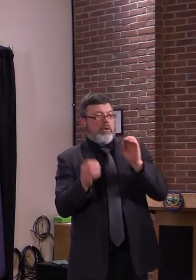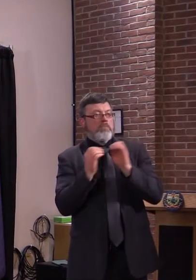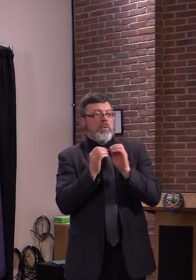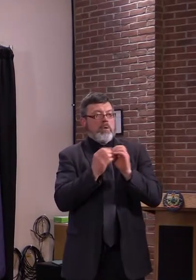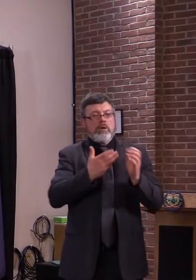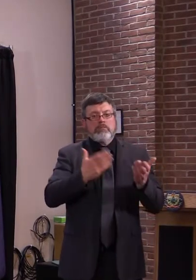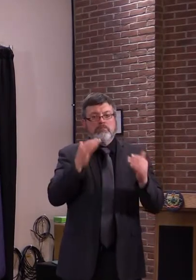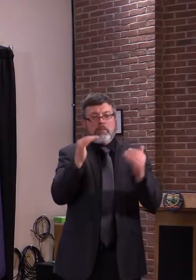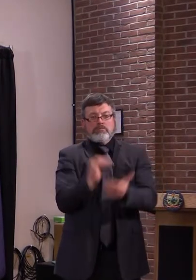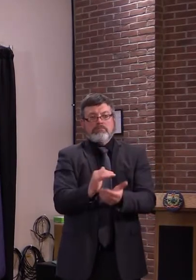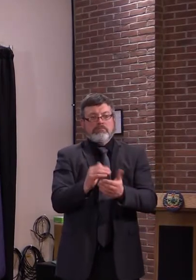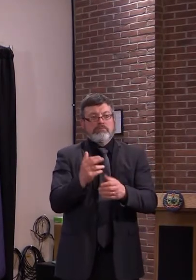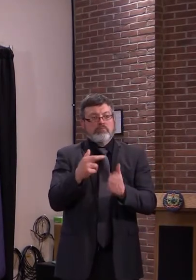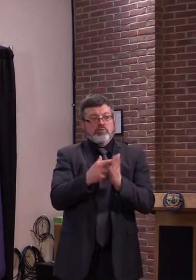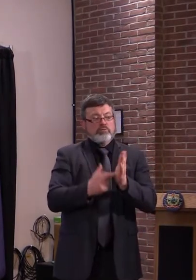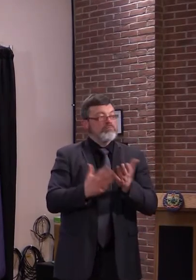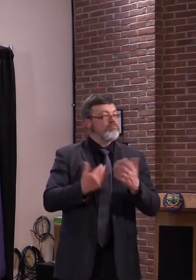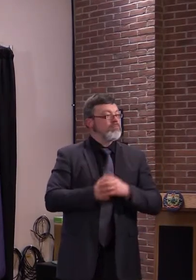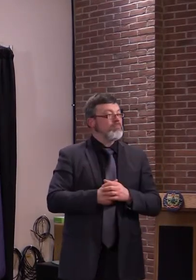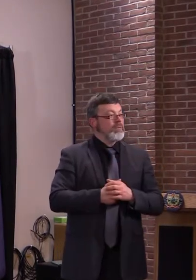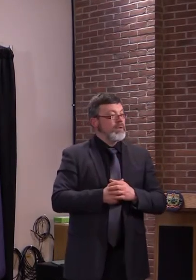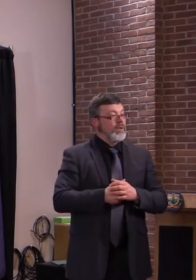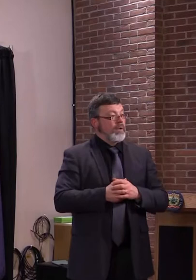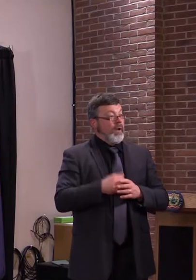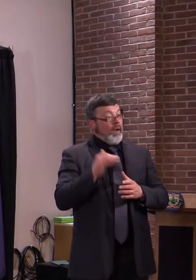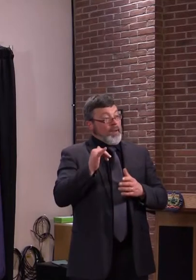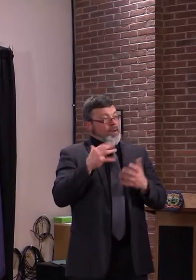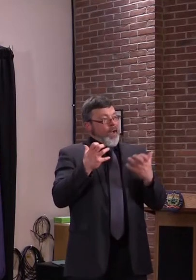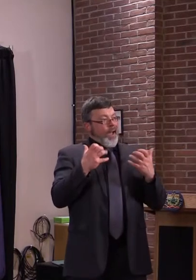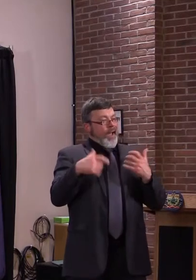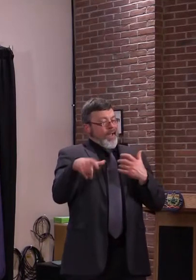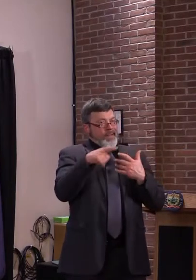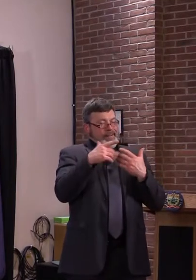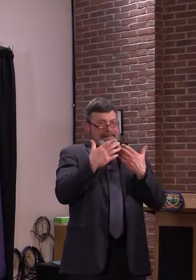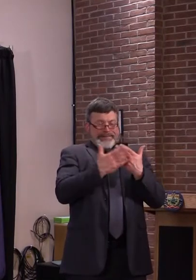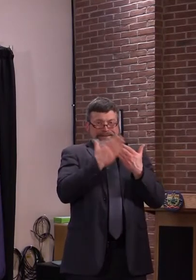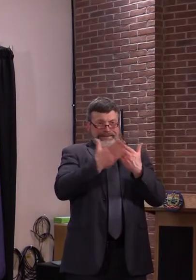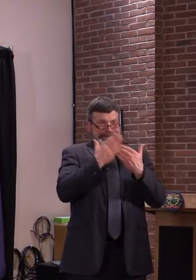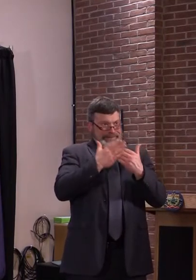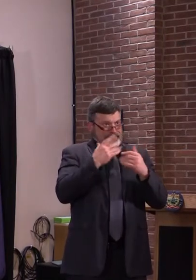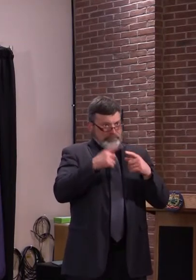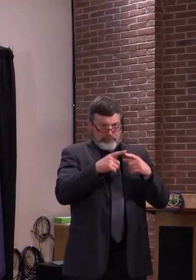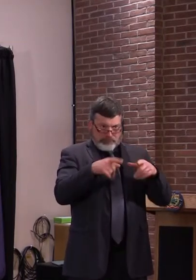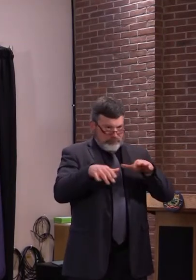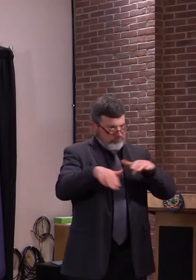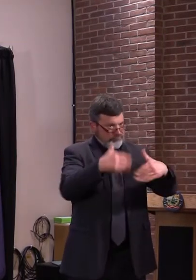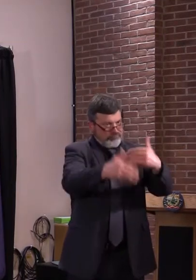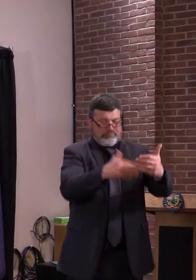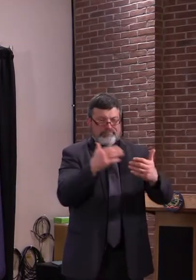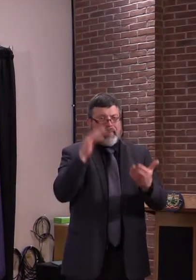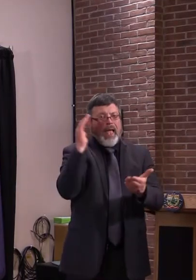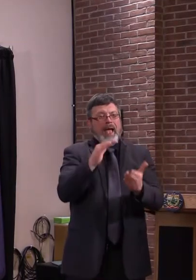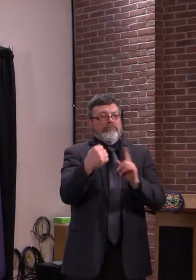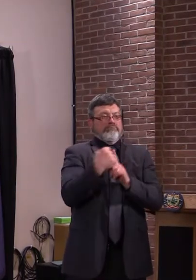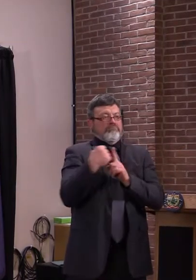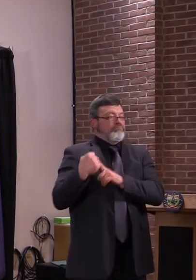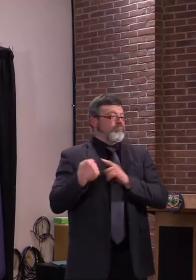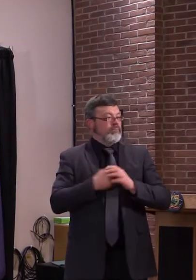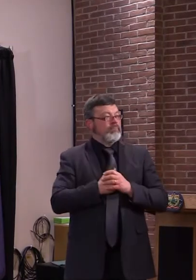These self-tests are more convenient and provide quicker results. They help those who test positive to isolate more